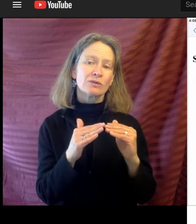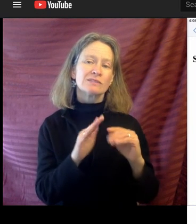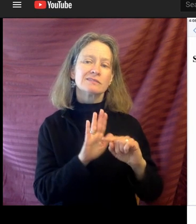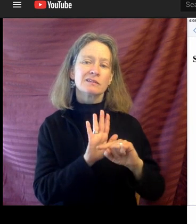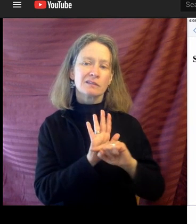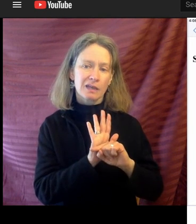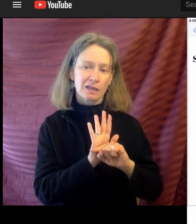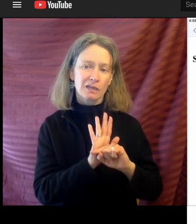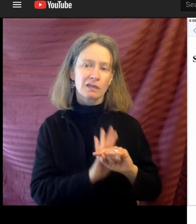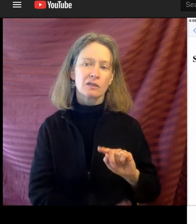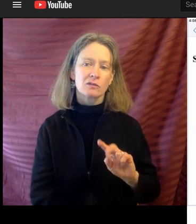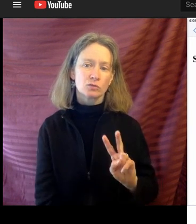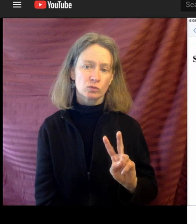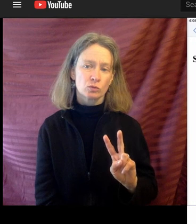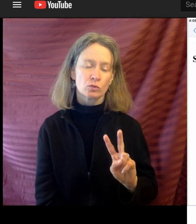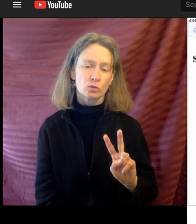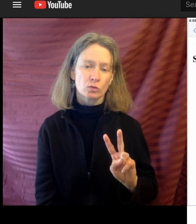2.